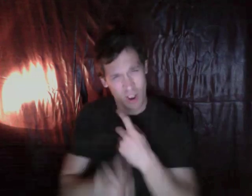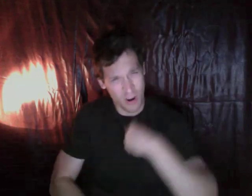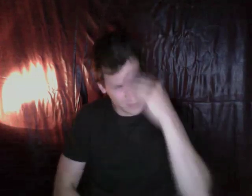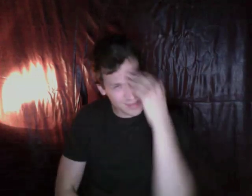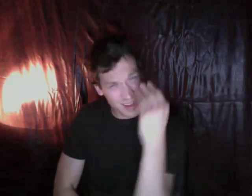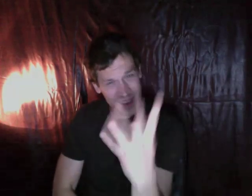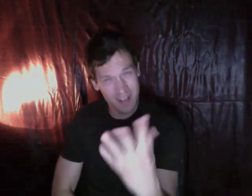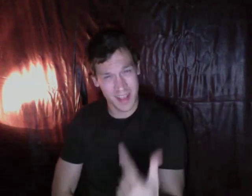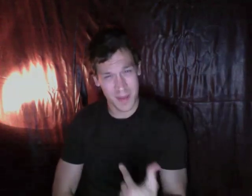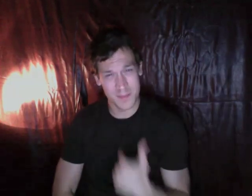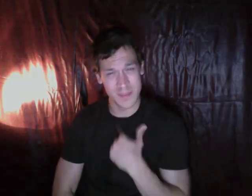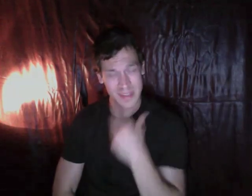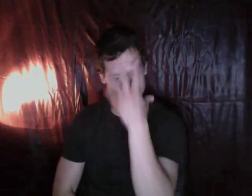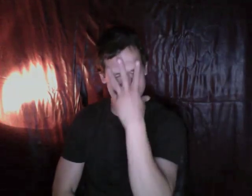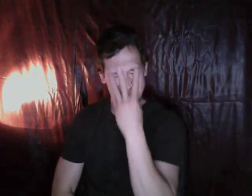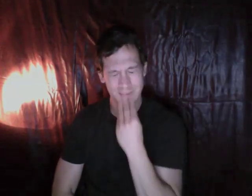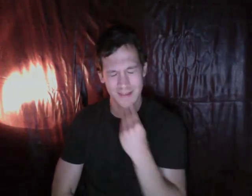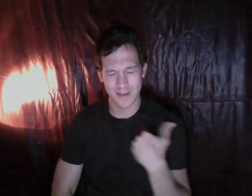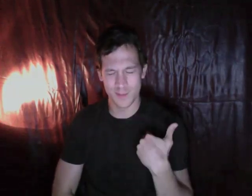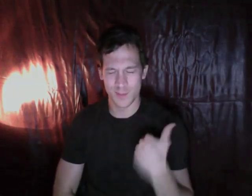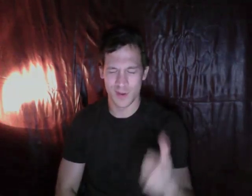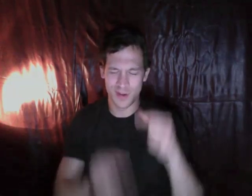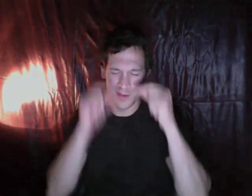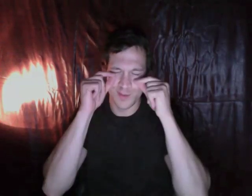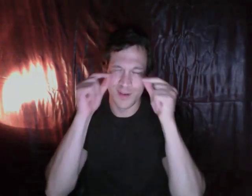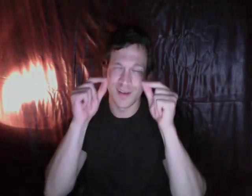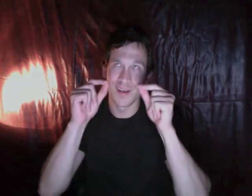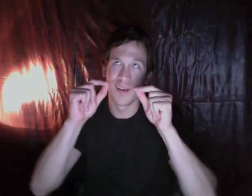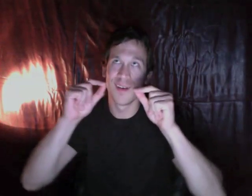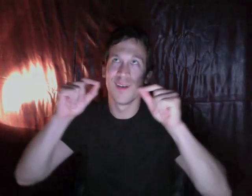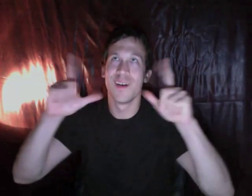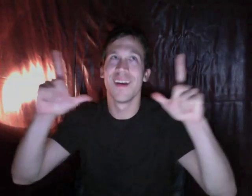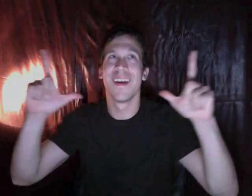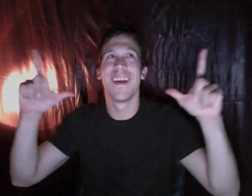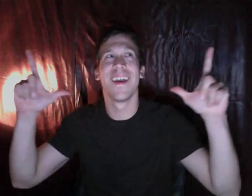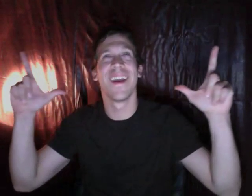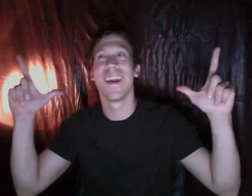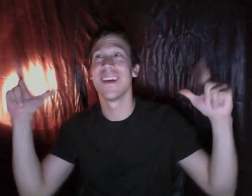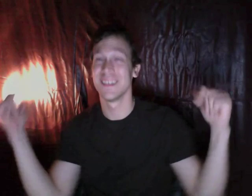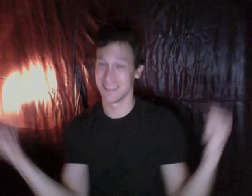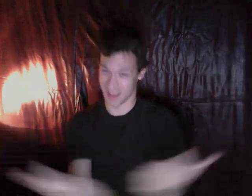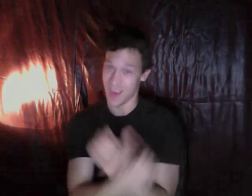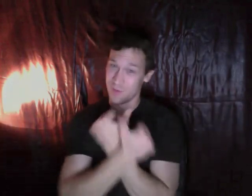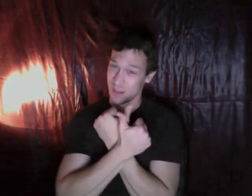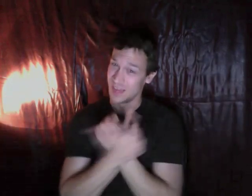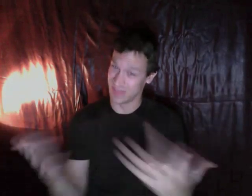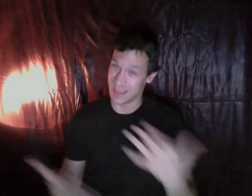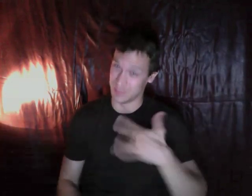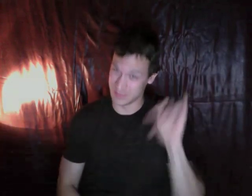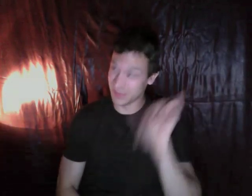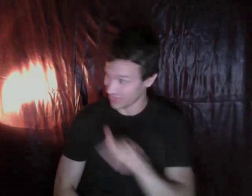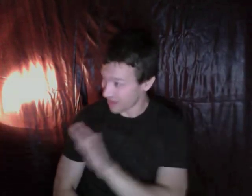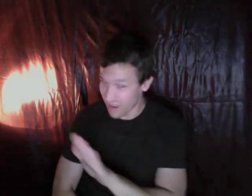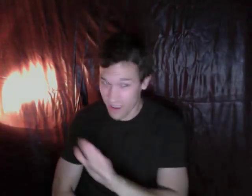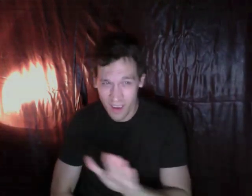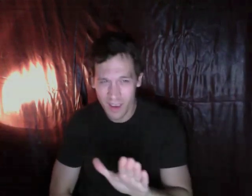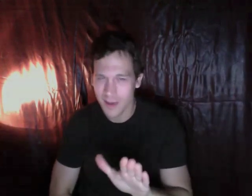to say that I'd rather stay awake when I'm asleep, cause everything is never as it